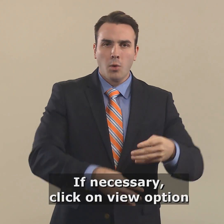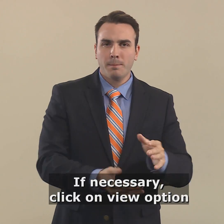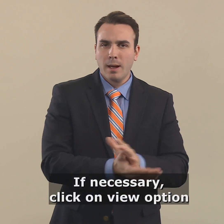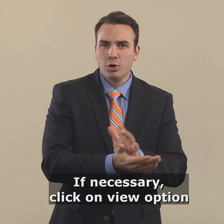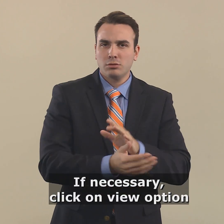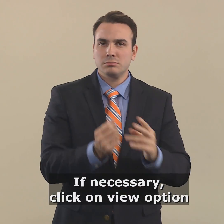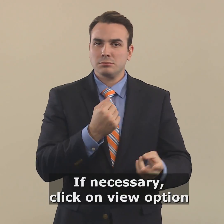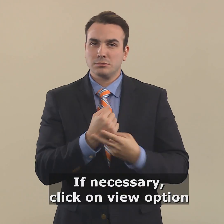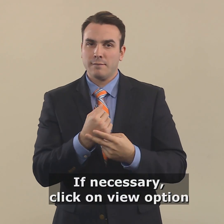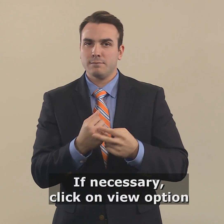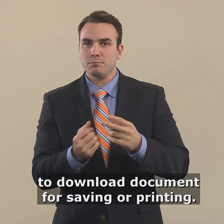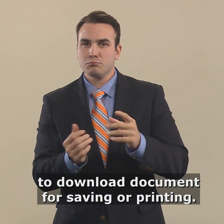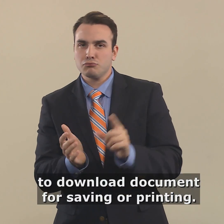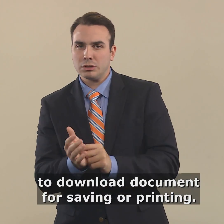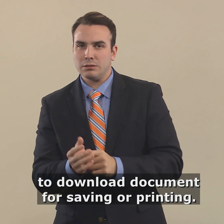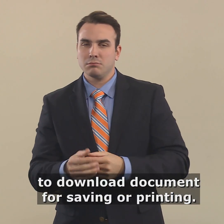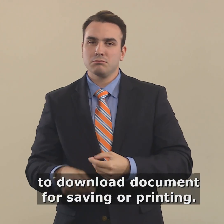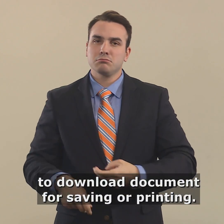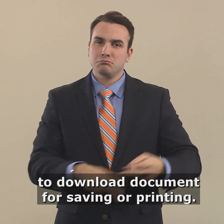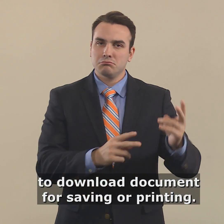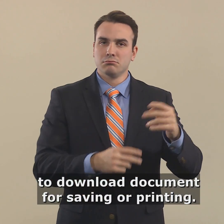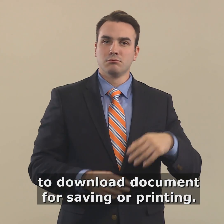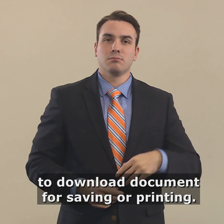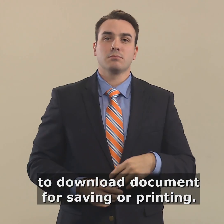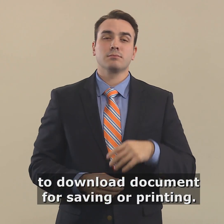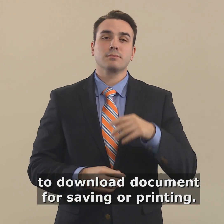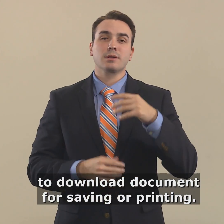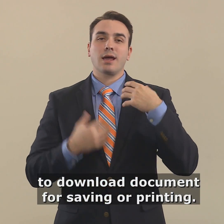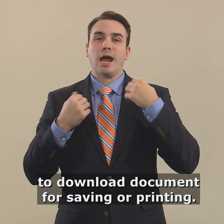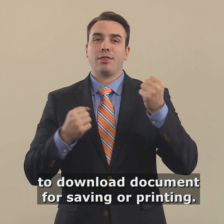necessary, click on View option to download document for saving or printing.